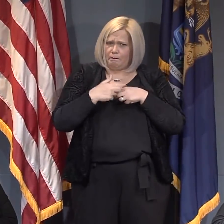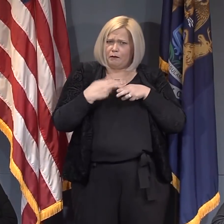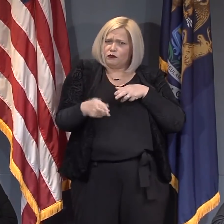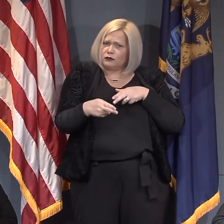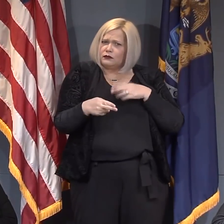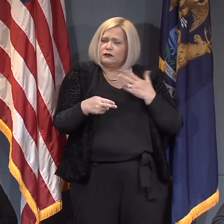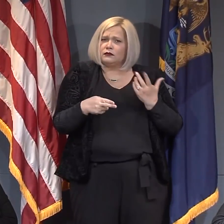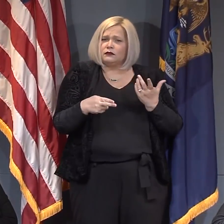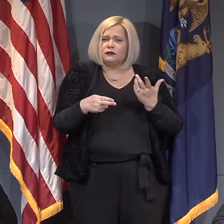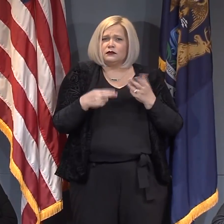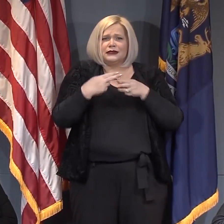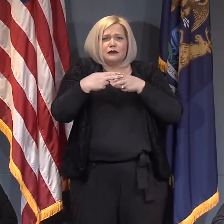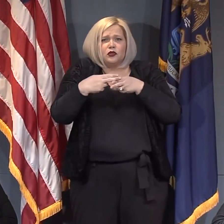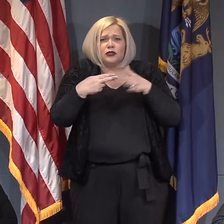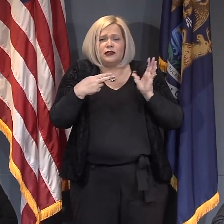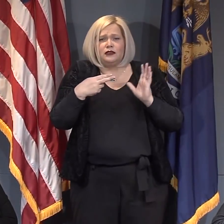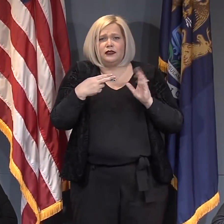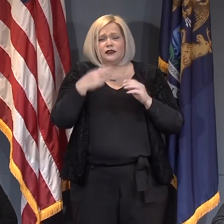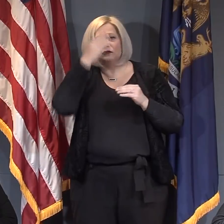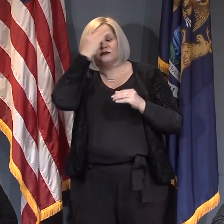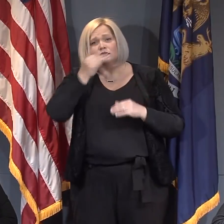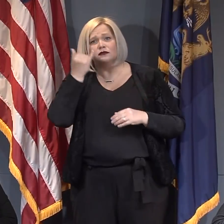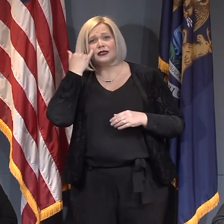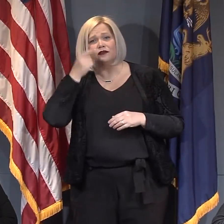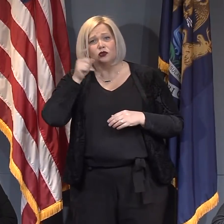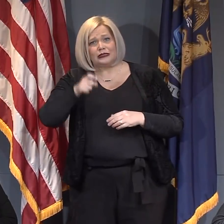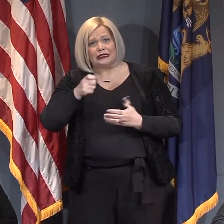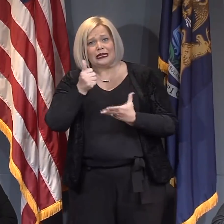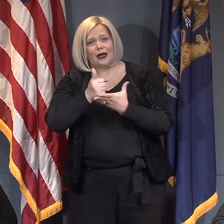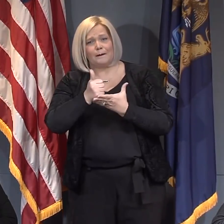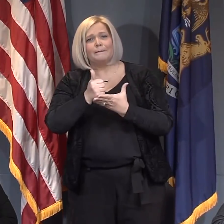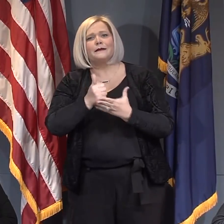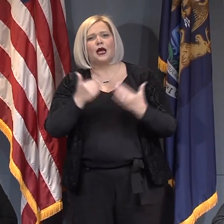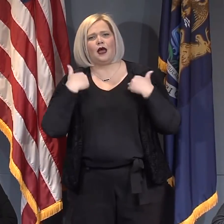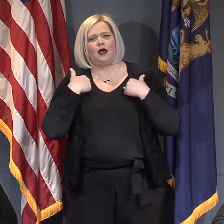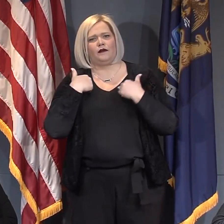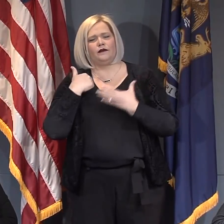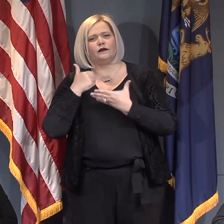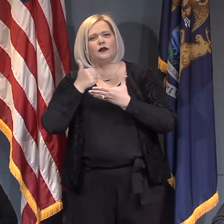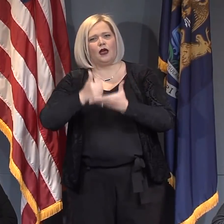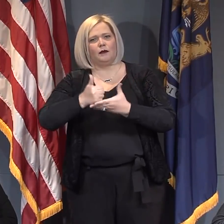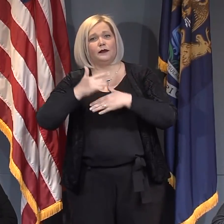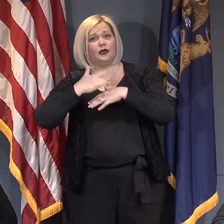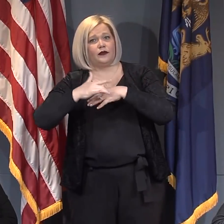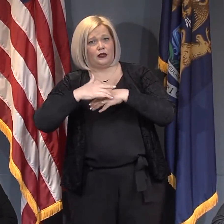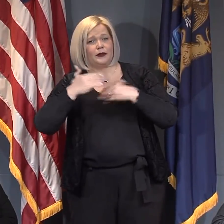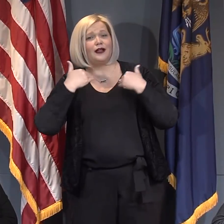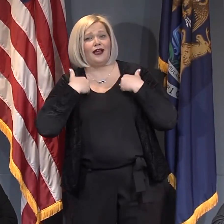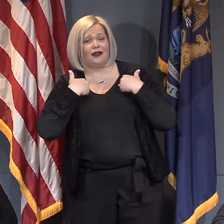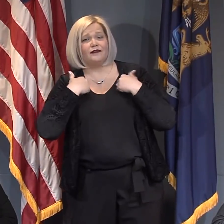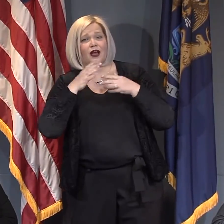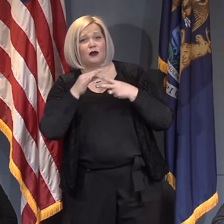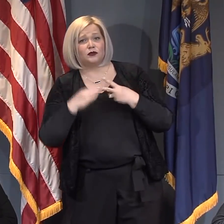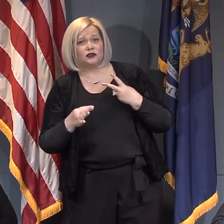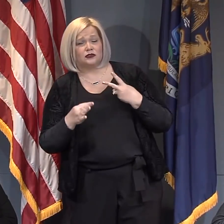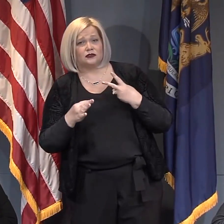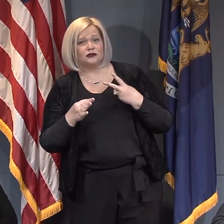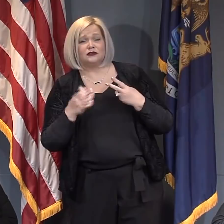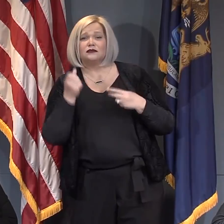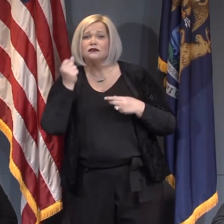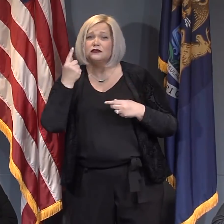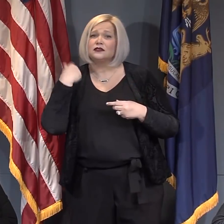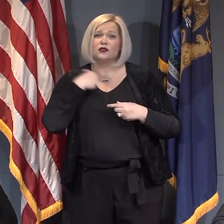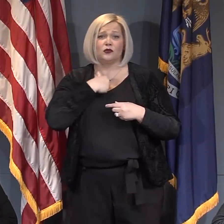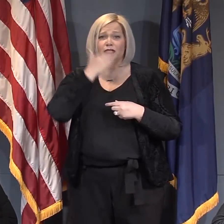want everyone to know, if you need some help, there is help available. Like I've said before, we know that this has taken a toll